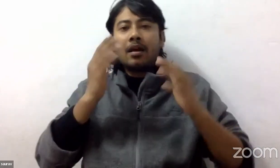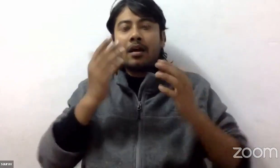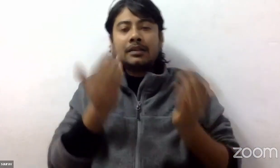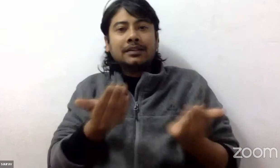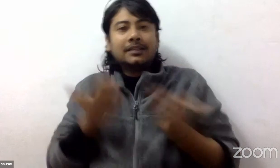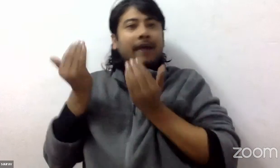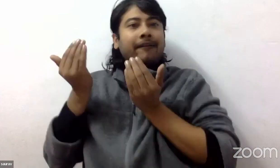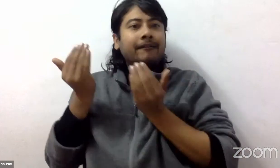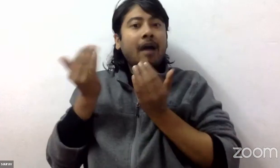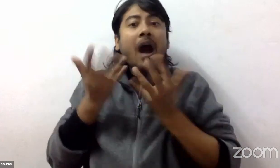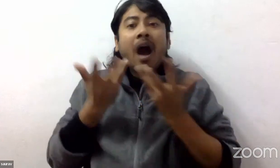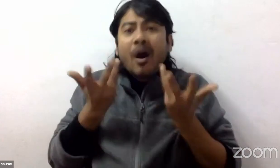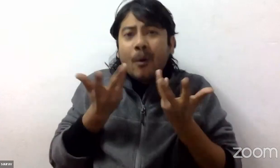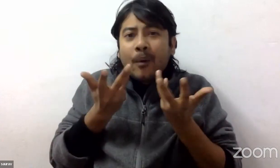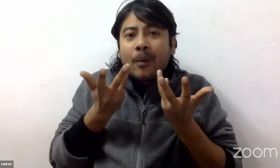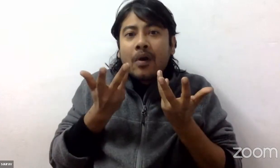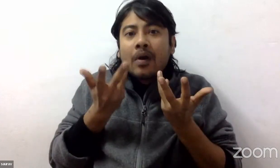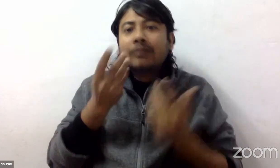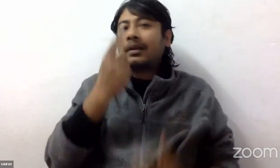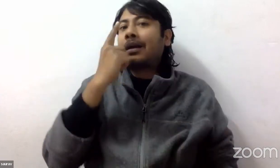I will free them from all their sinful reactions.